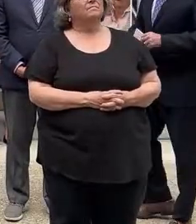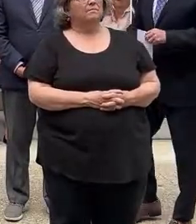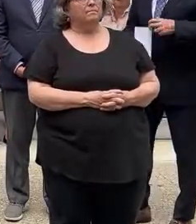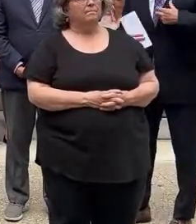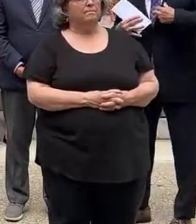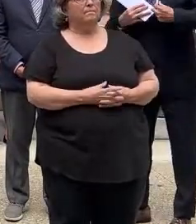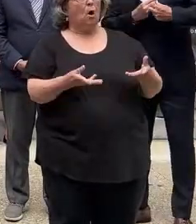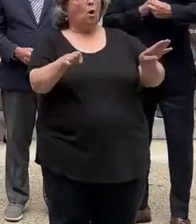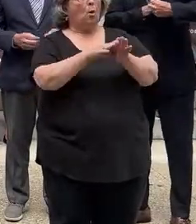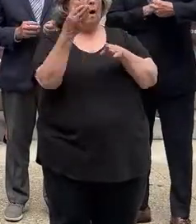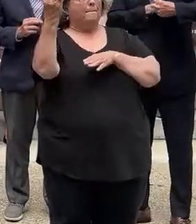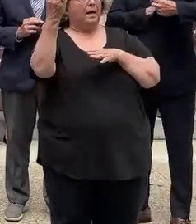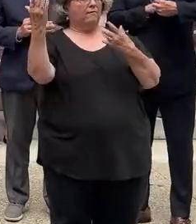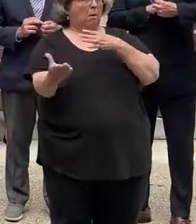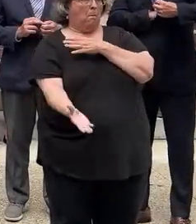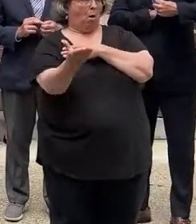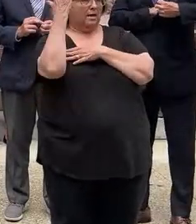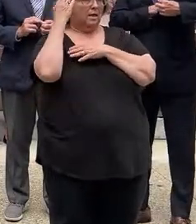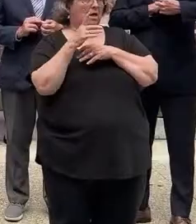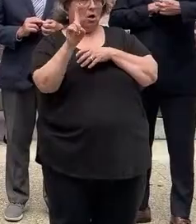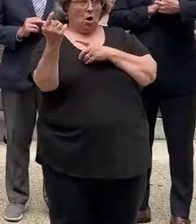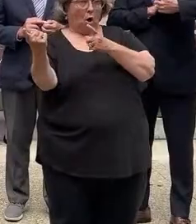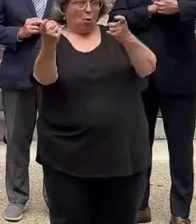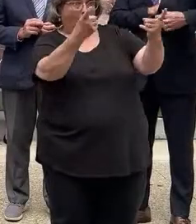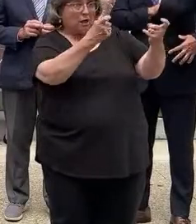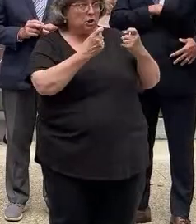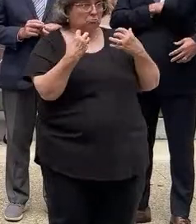That concludes our speaker for this morning. Do we have any